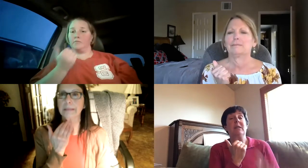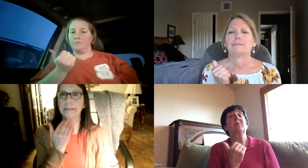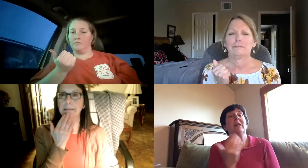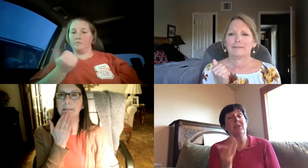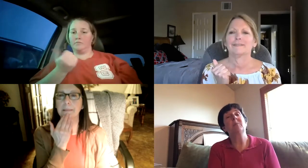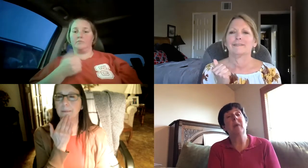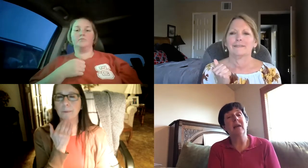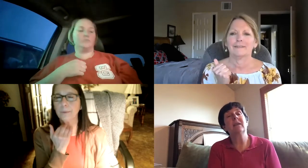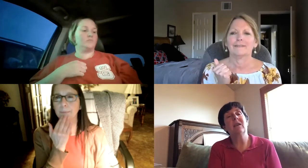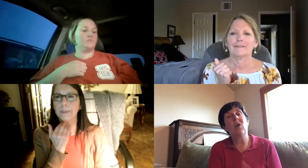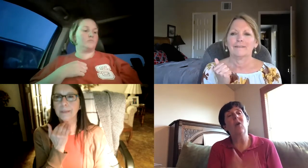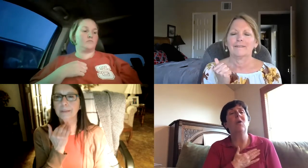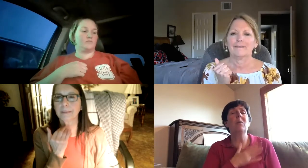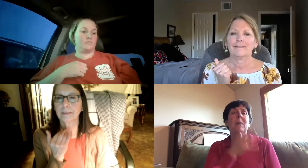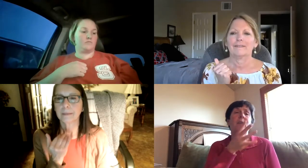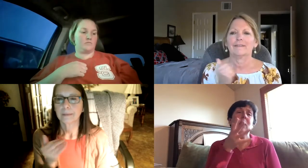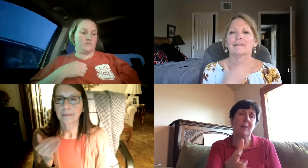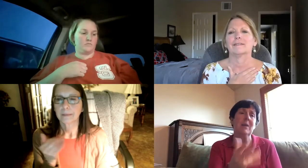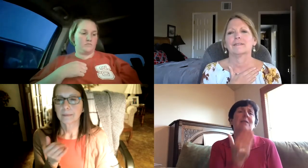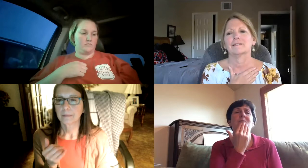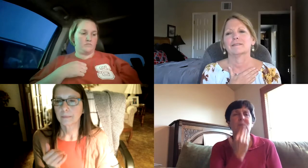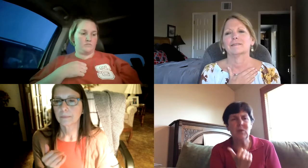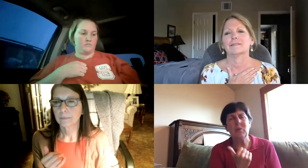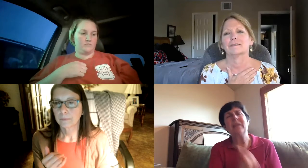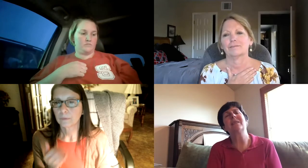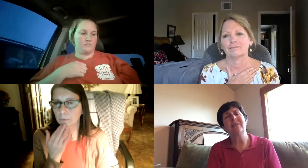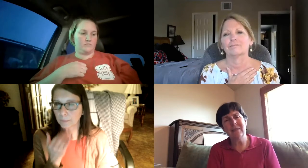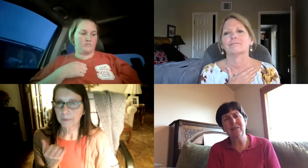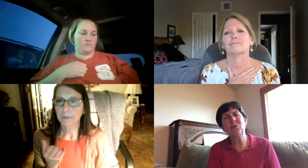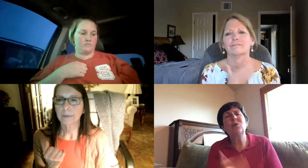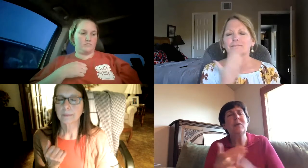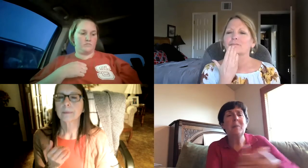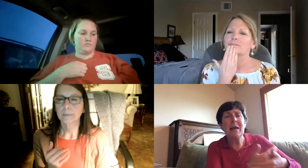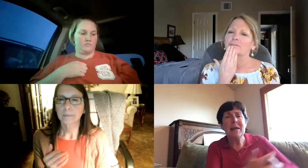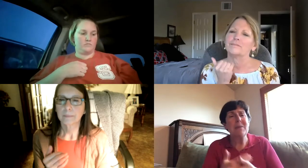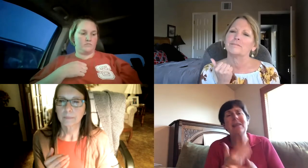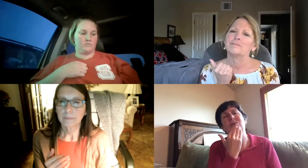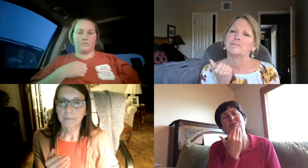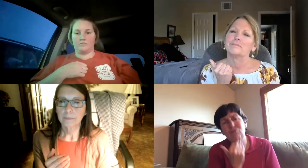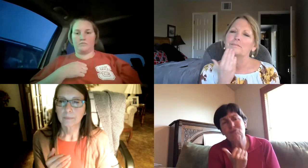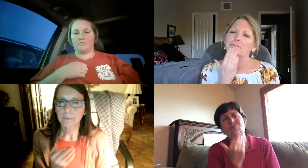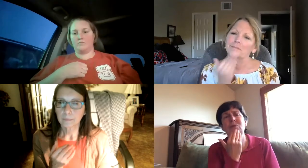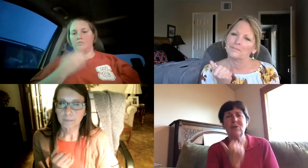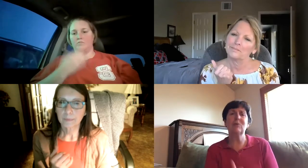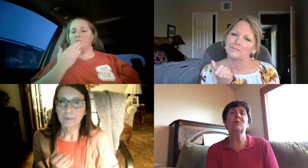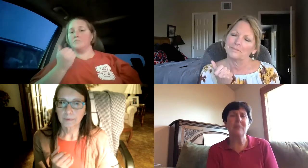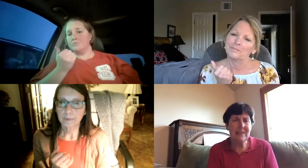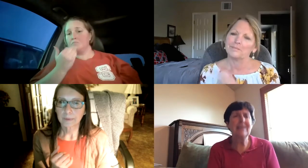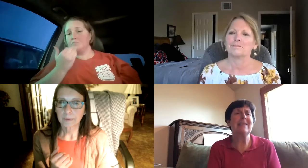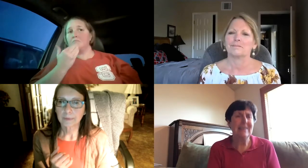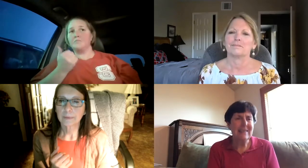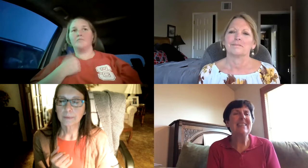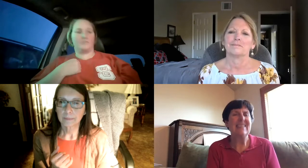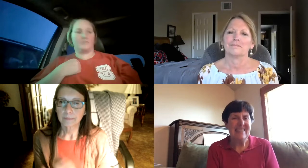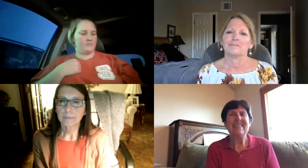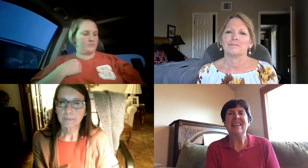different expression, but oh, my grandma, sweet. Ooh, the baby, so sweet.